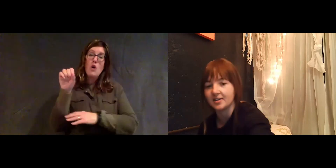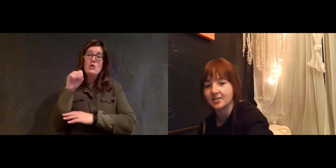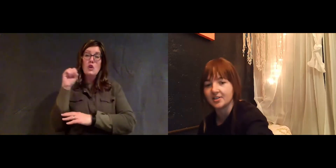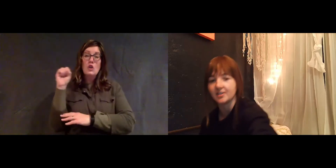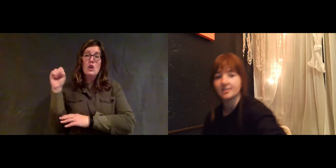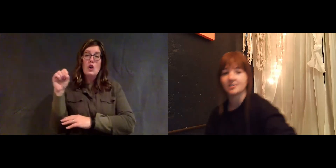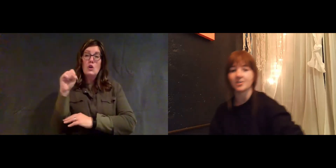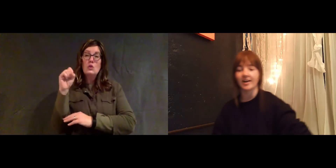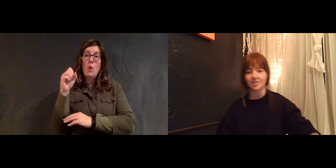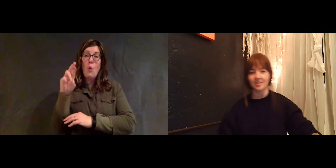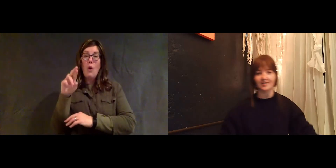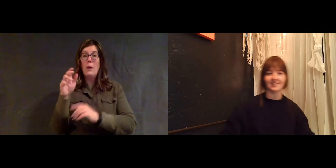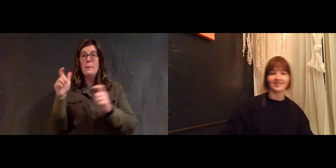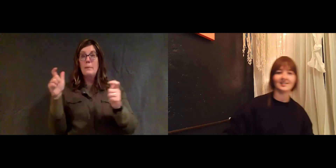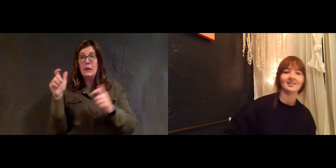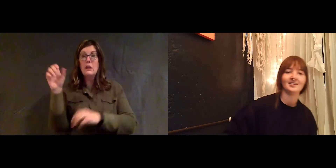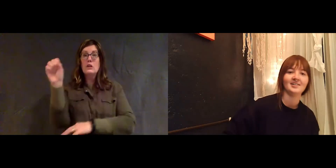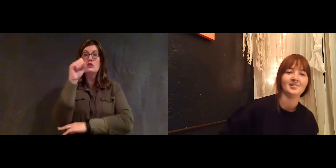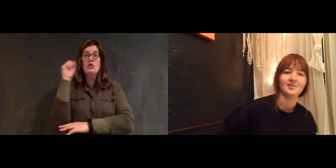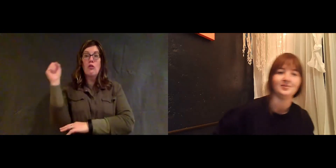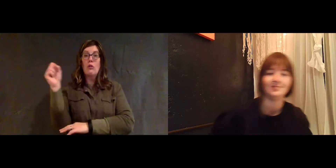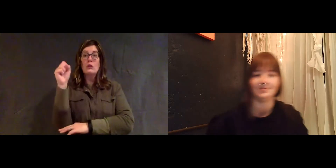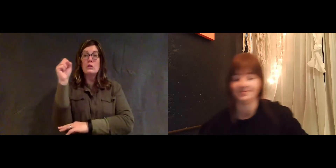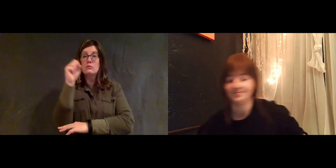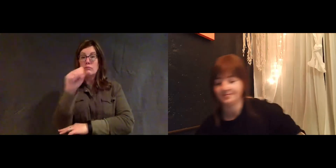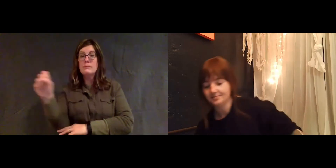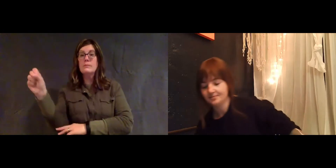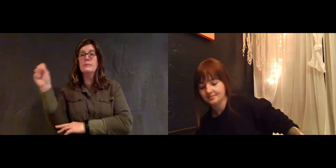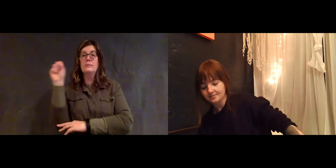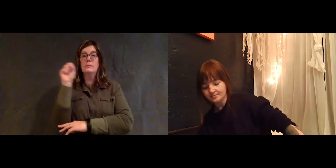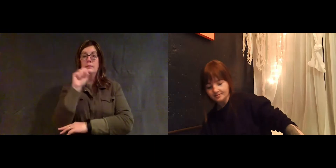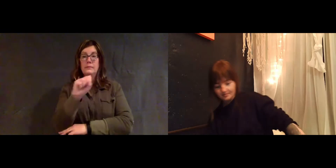the other direction.